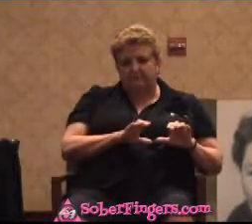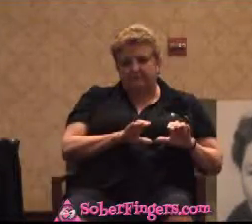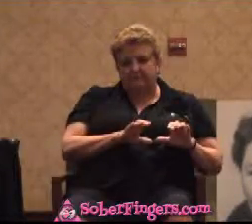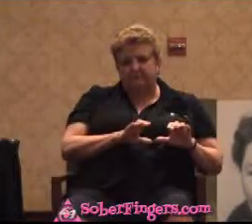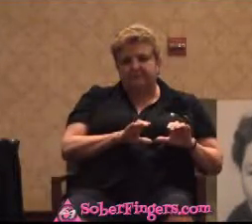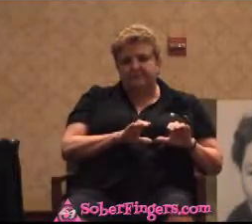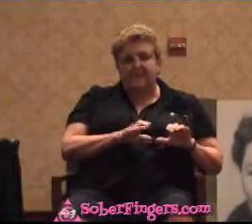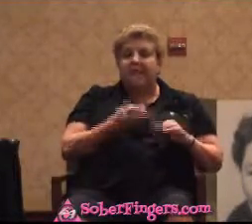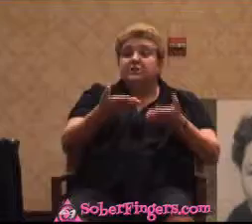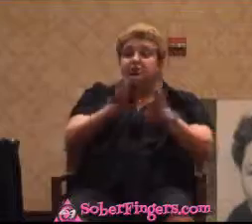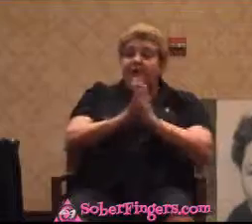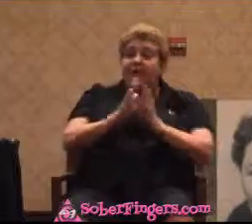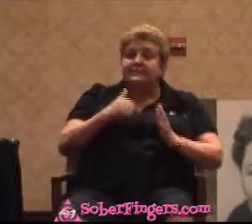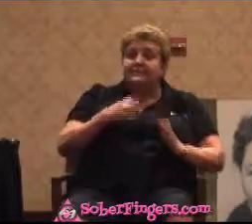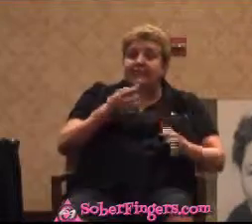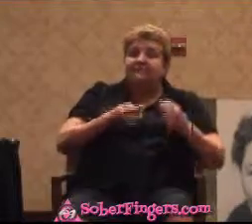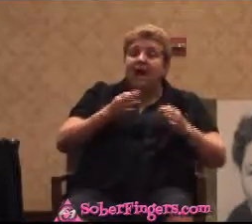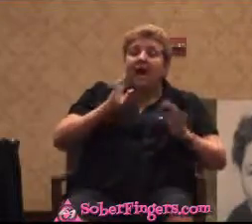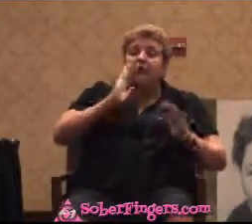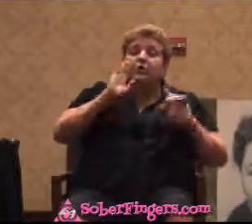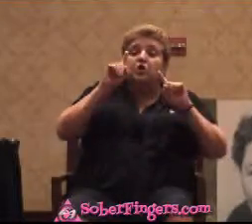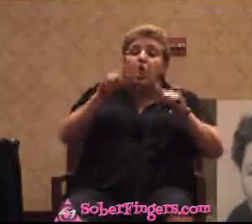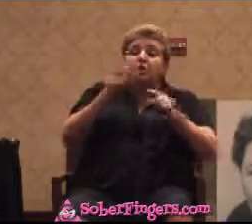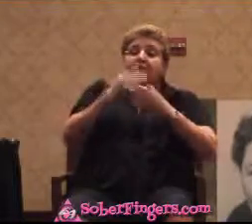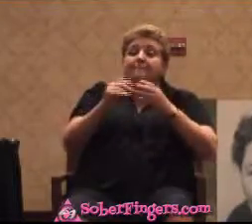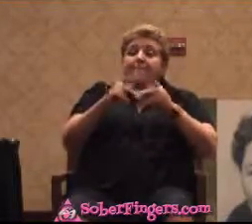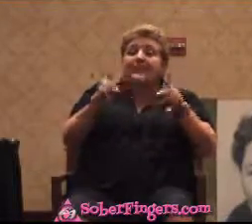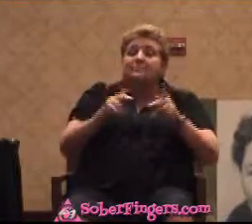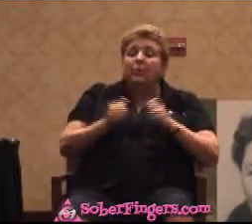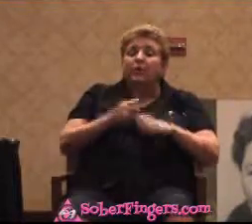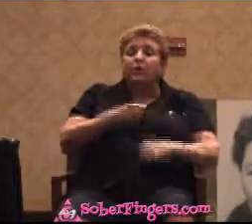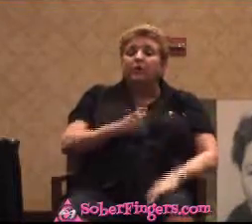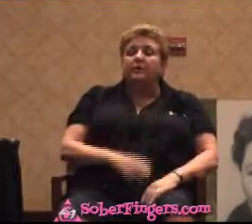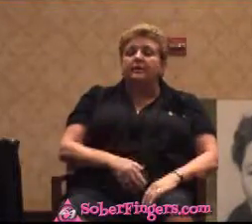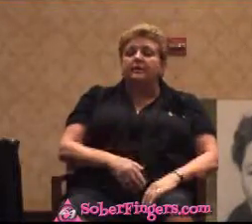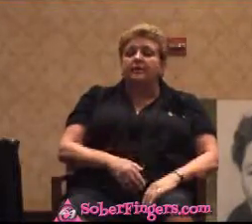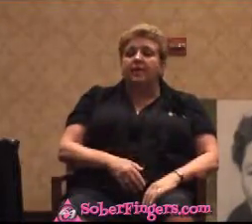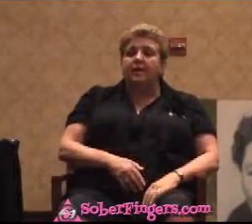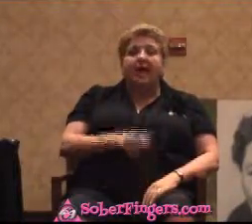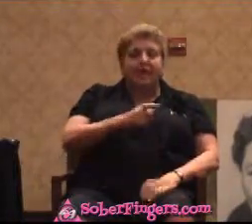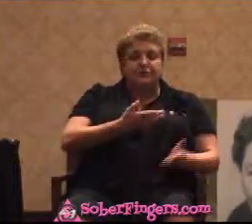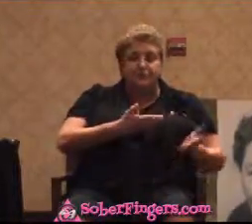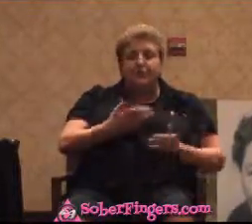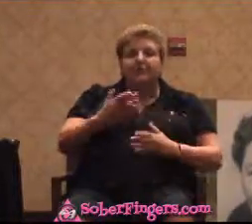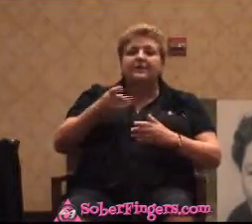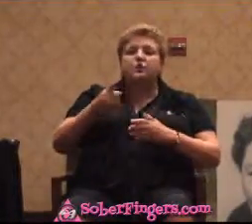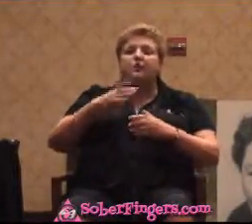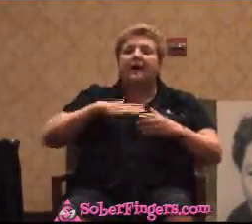She asked me if I would go someplace with her. And she took me to my first meeting of Alcoholics Anonymous.